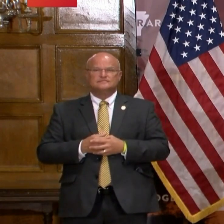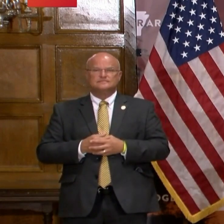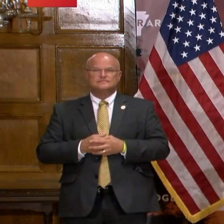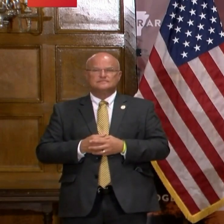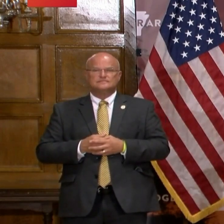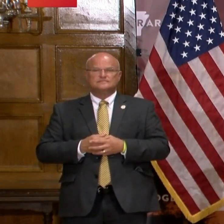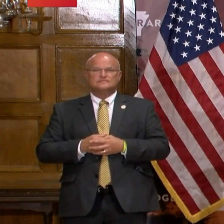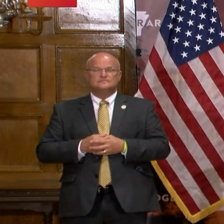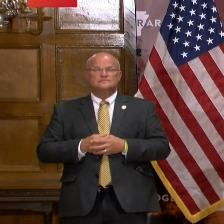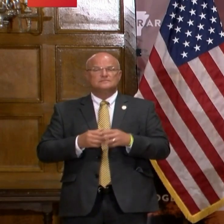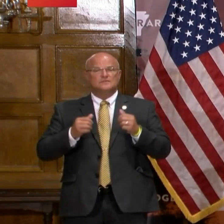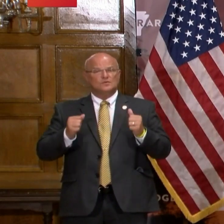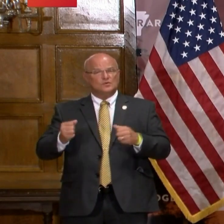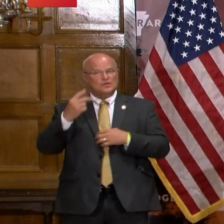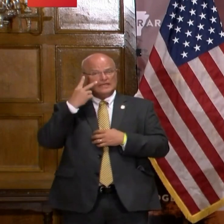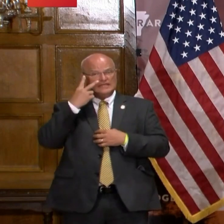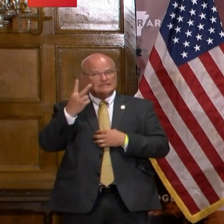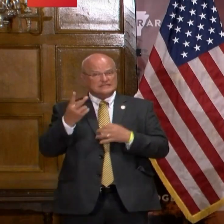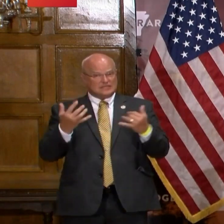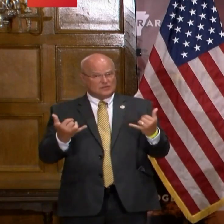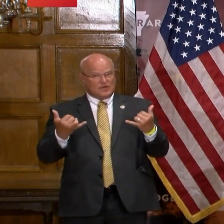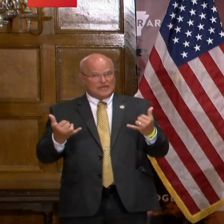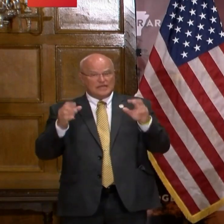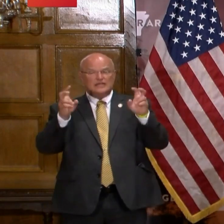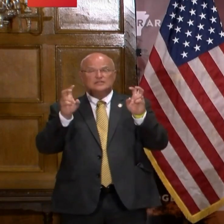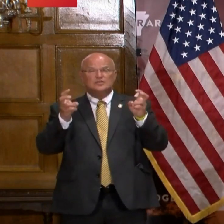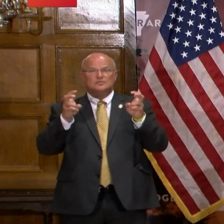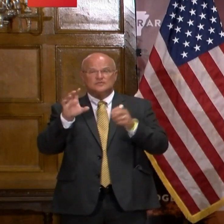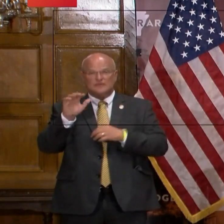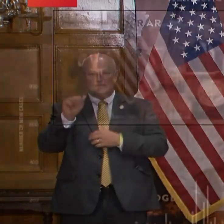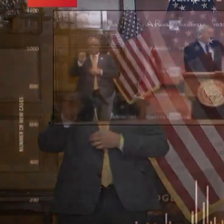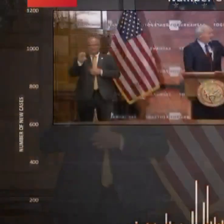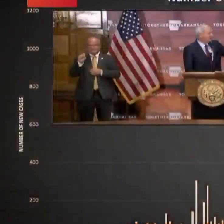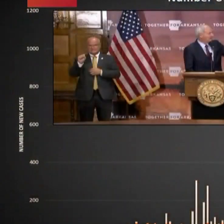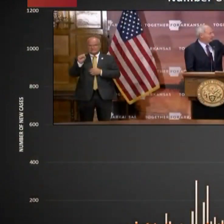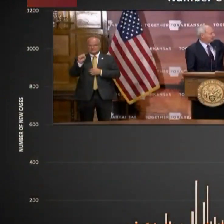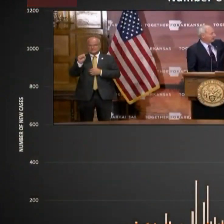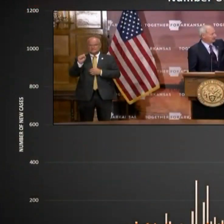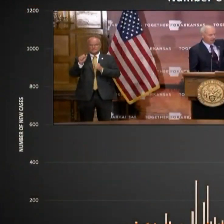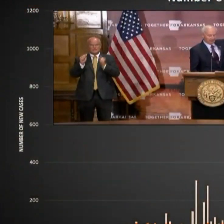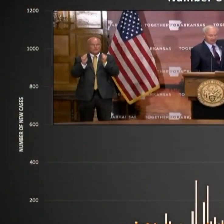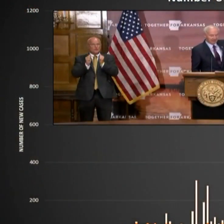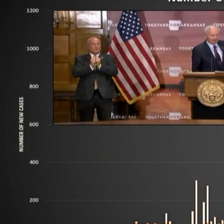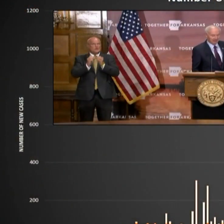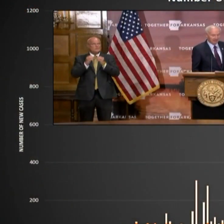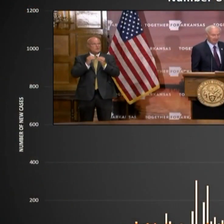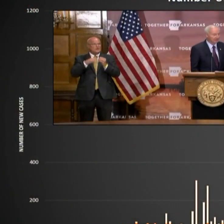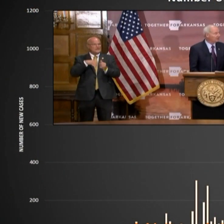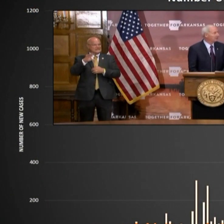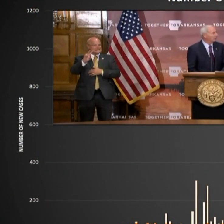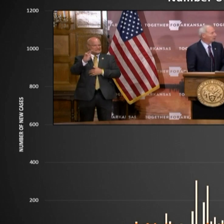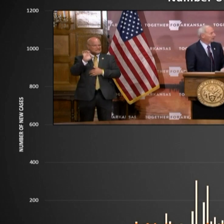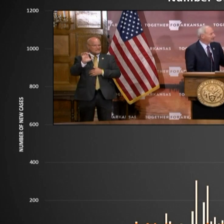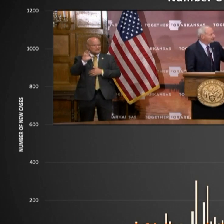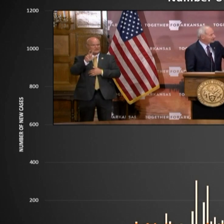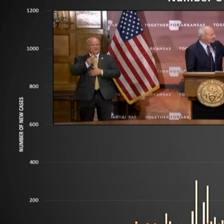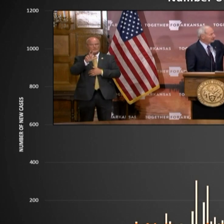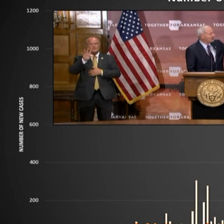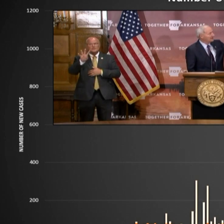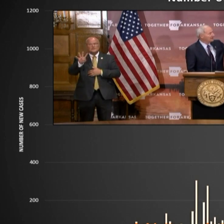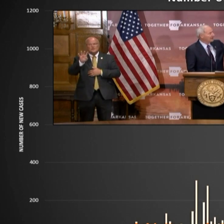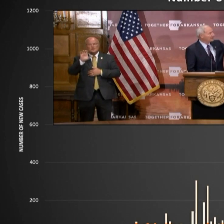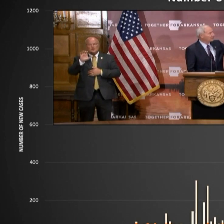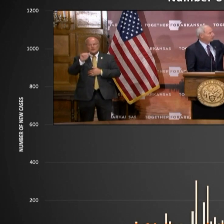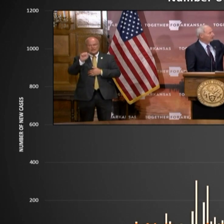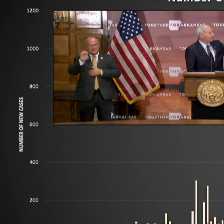graphs, we can see where we are in terms of our cases. With over 734